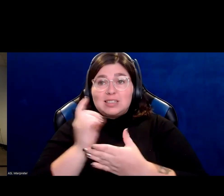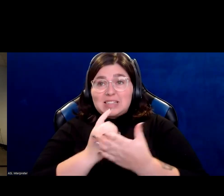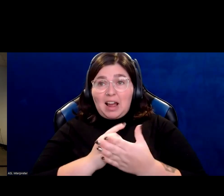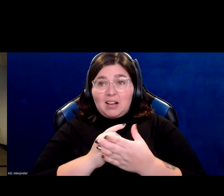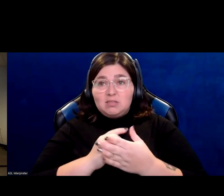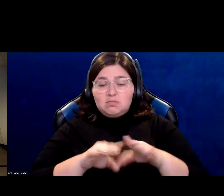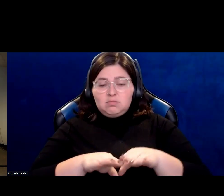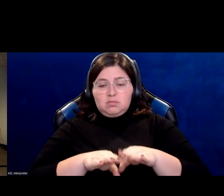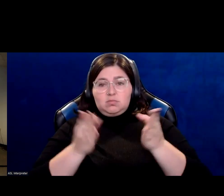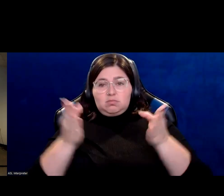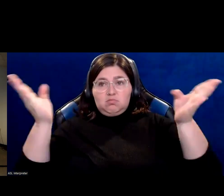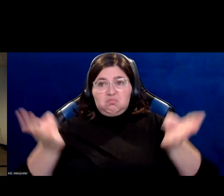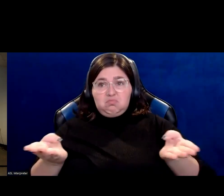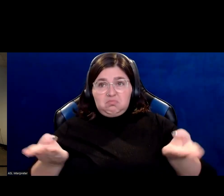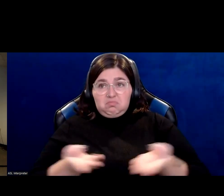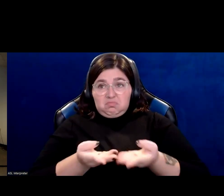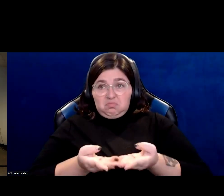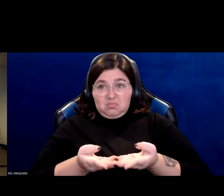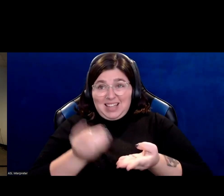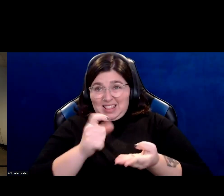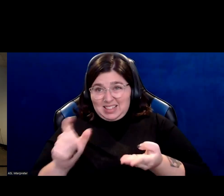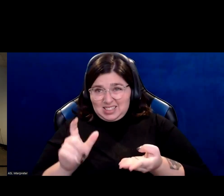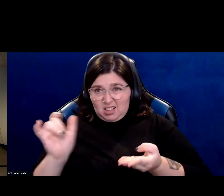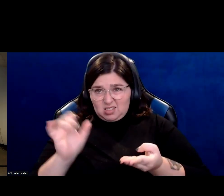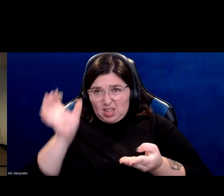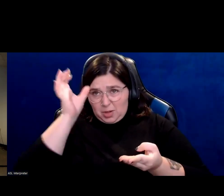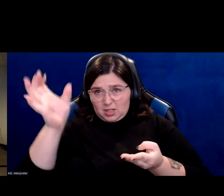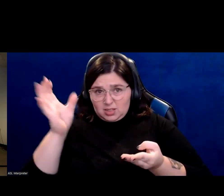the cells will likewise have flat bottom.